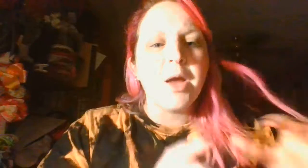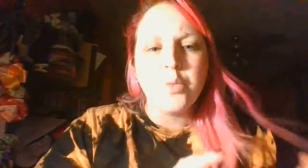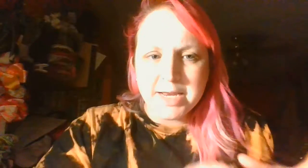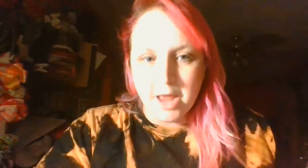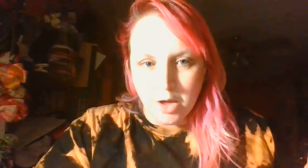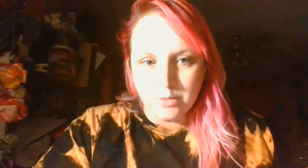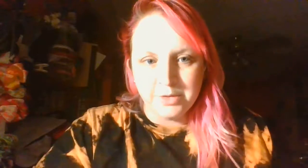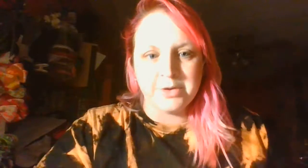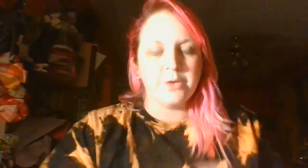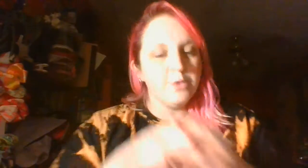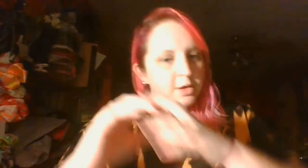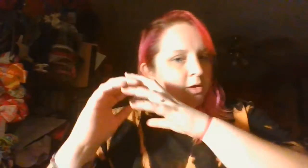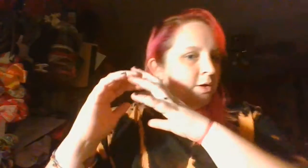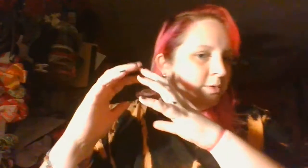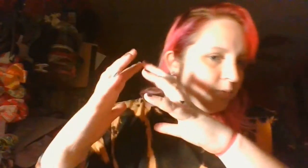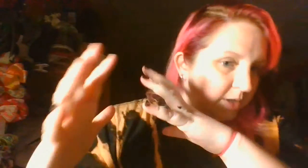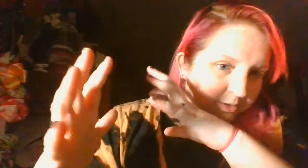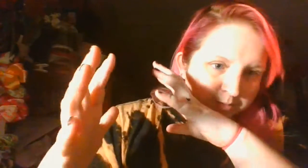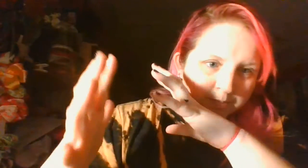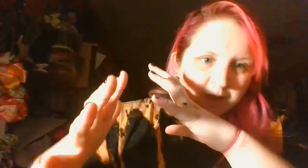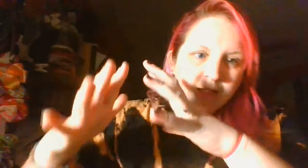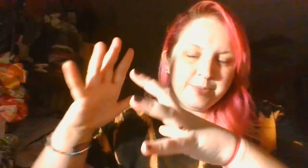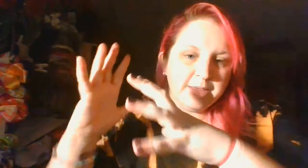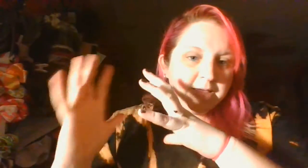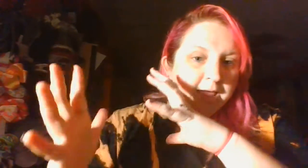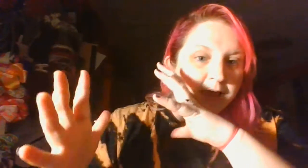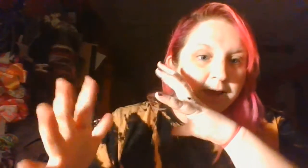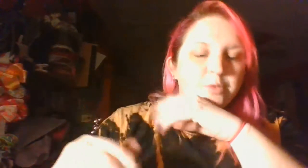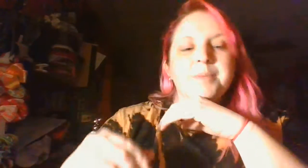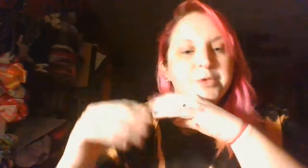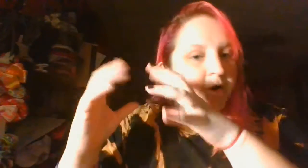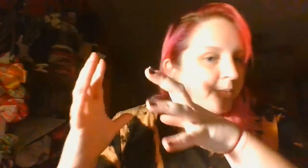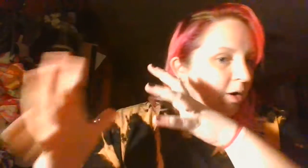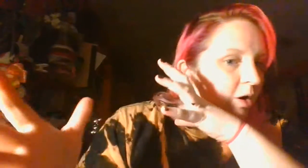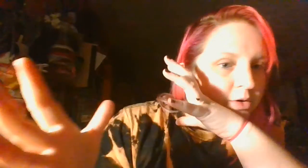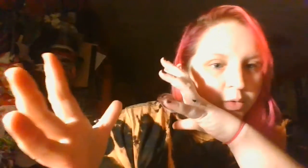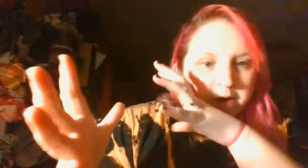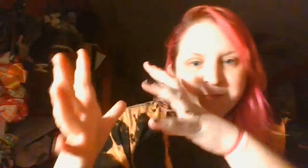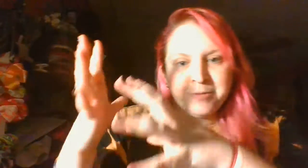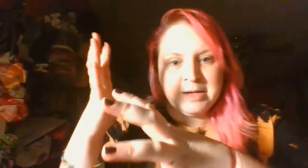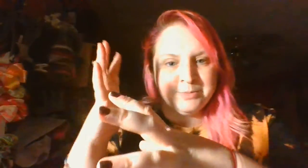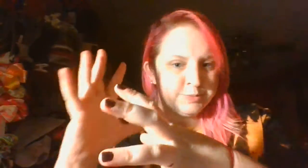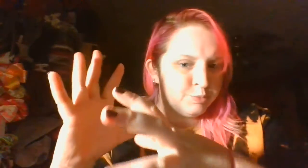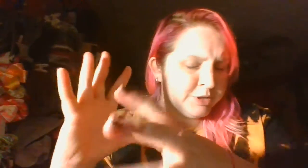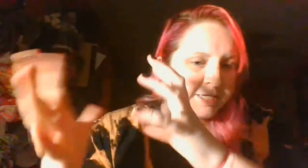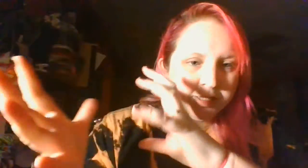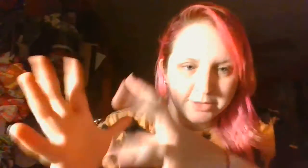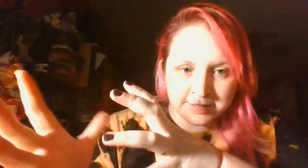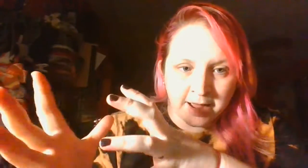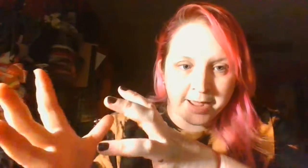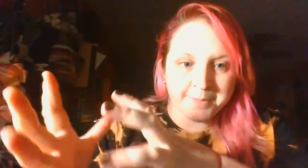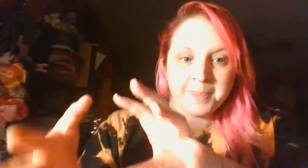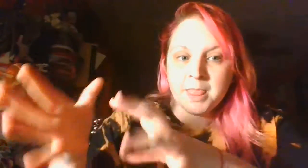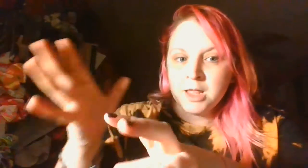we know, when it kind of began, or maybe you're talking about artwork in a particular time,